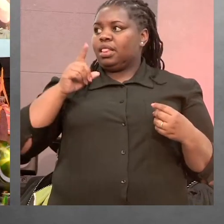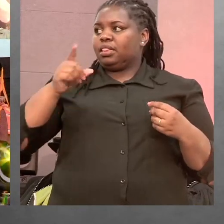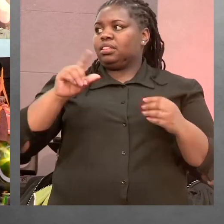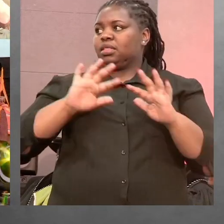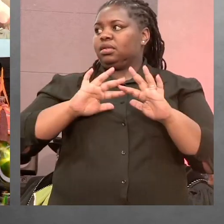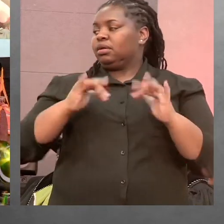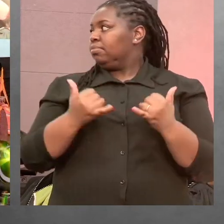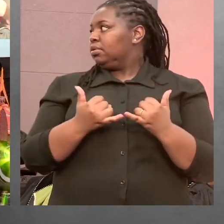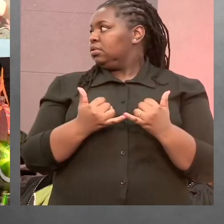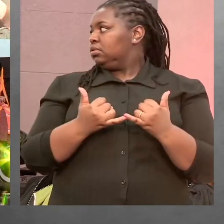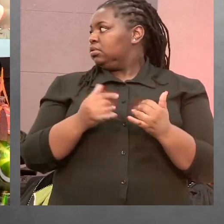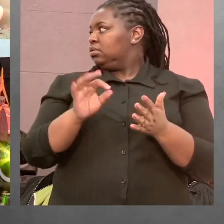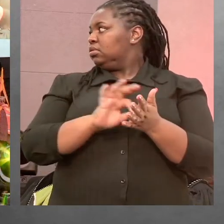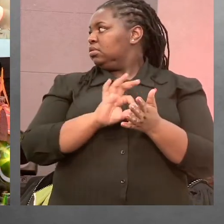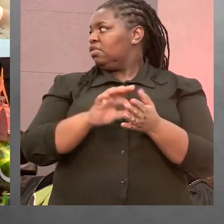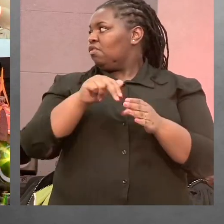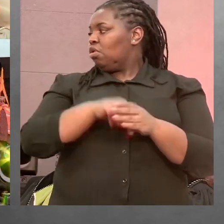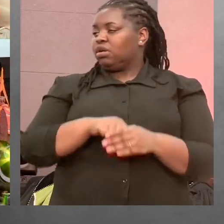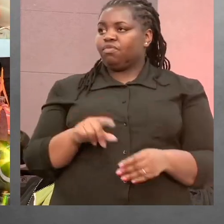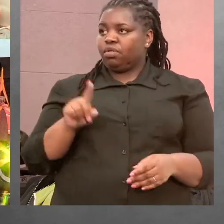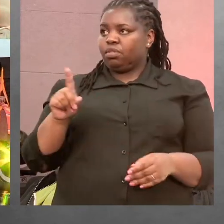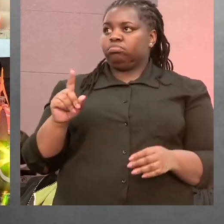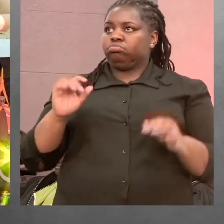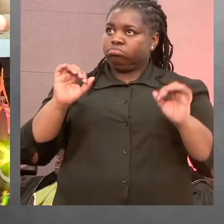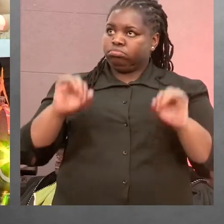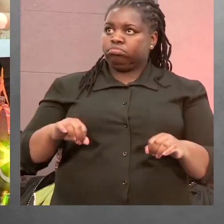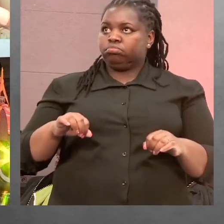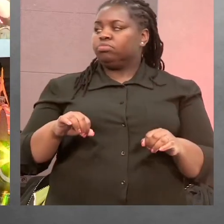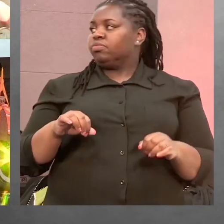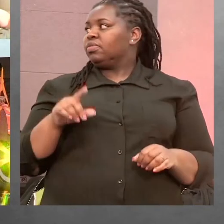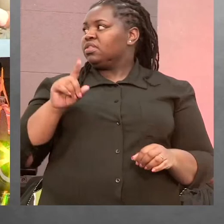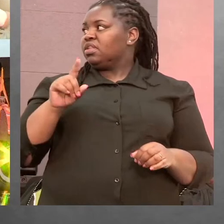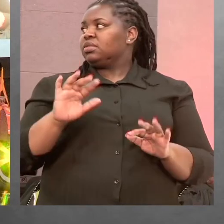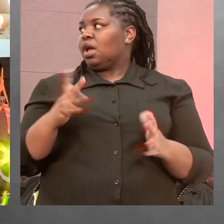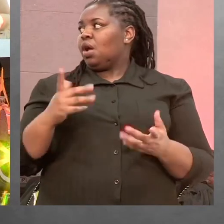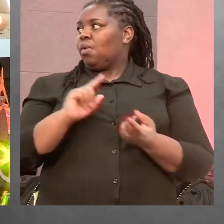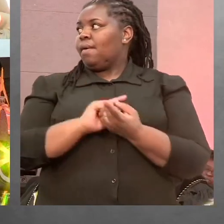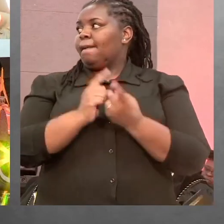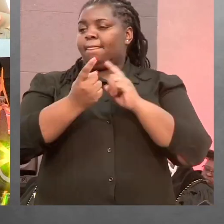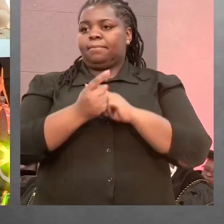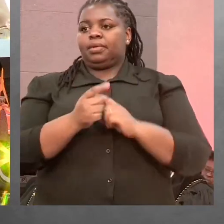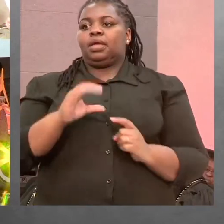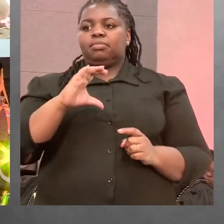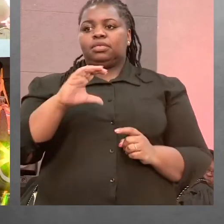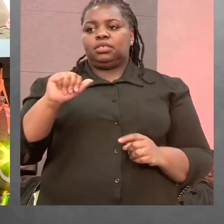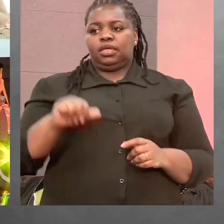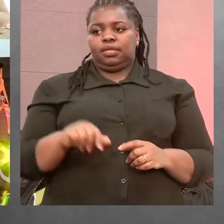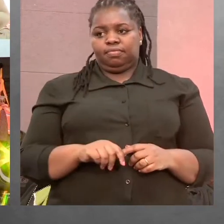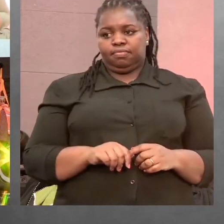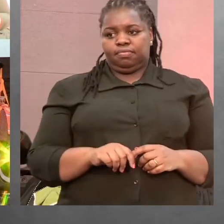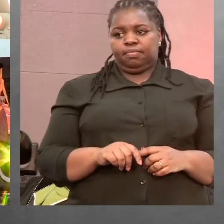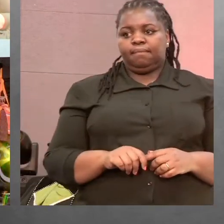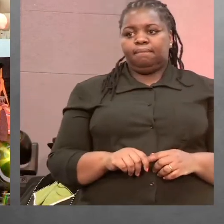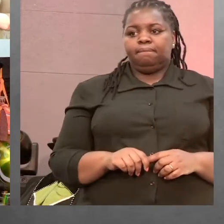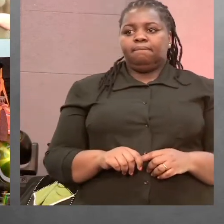company voted for him to be admitted, and that's how he became a chartered accountant.